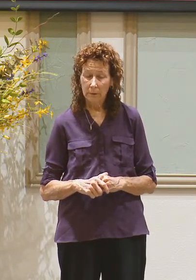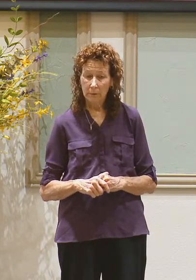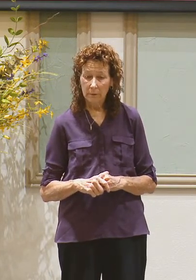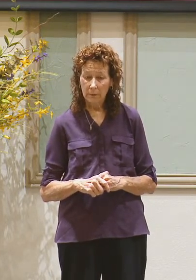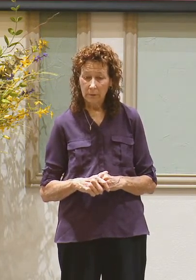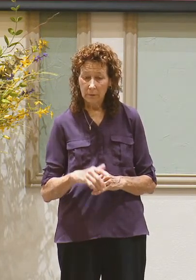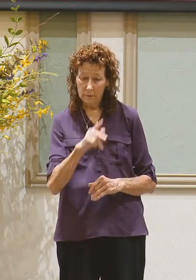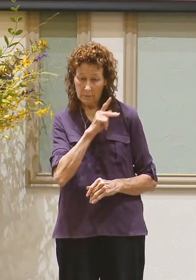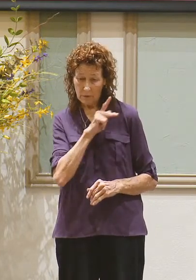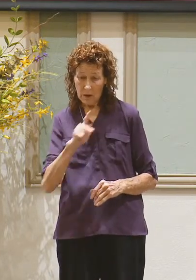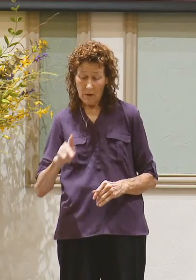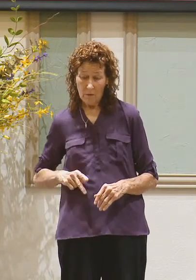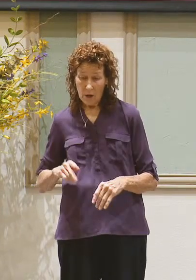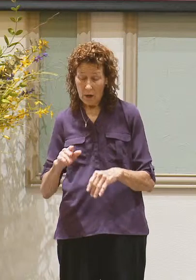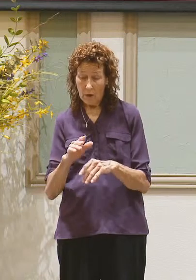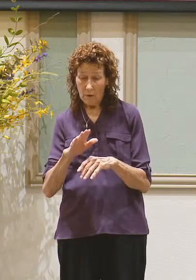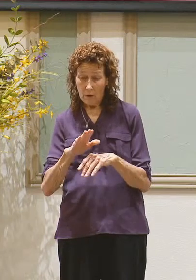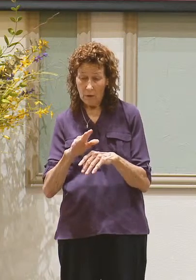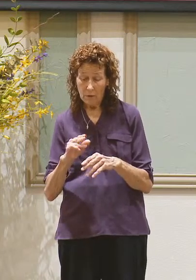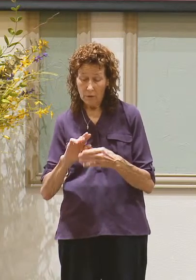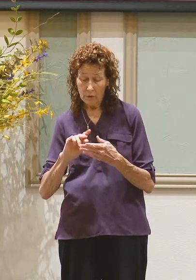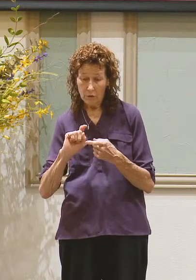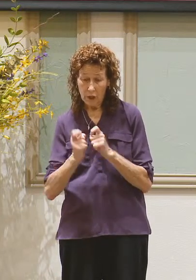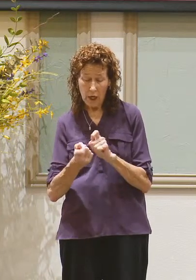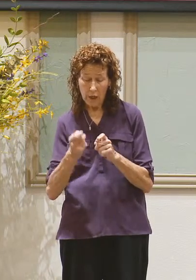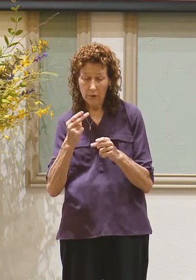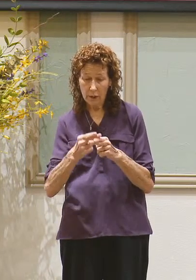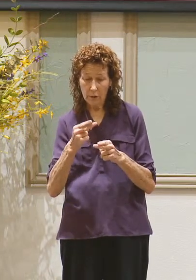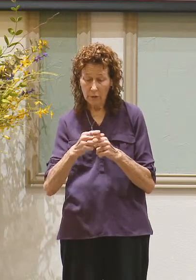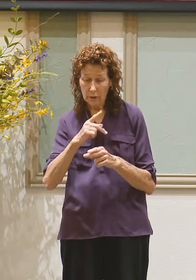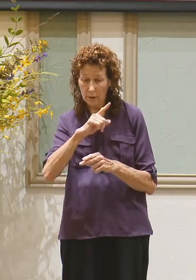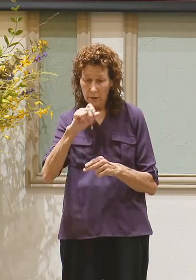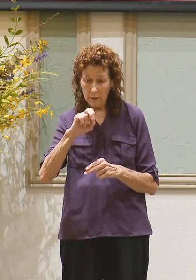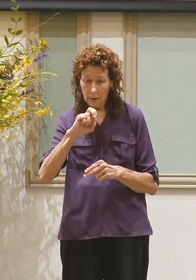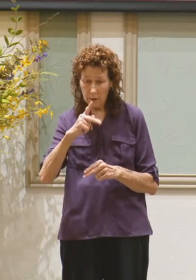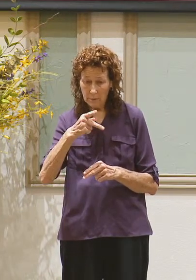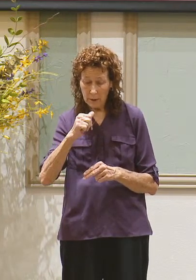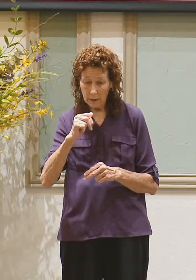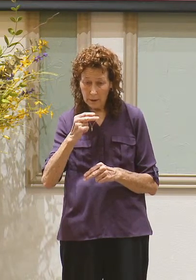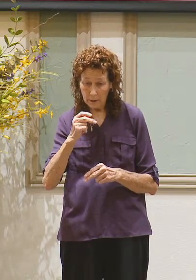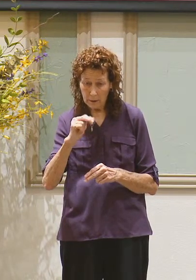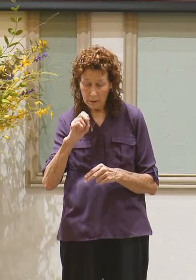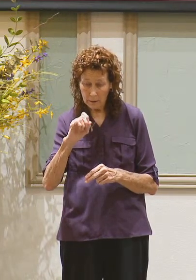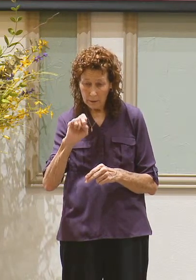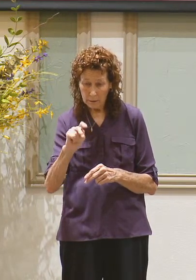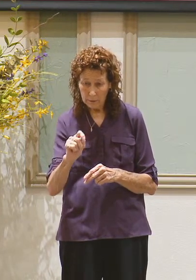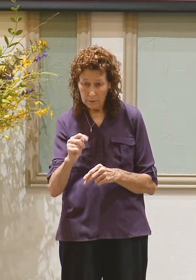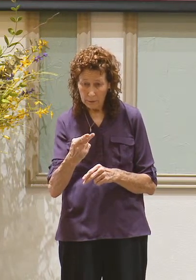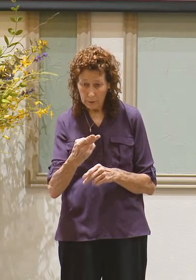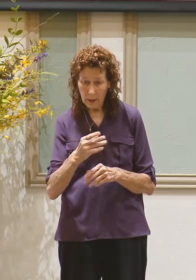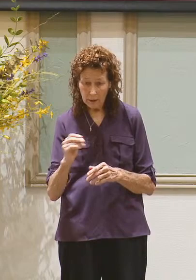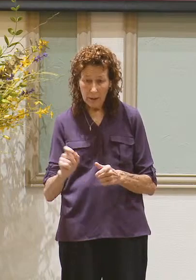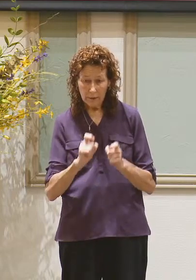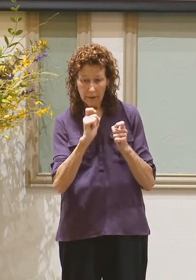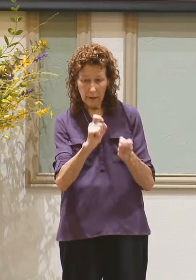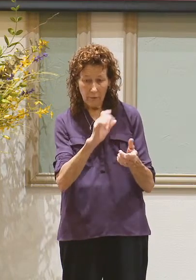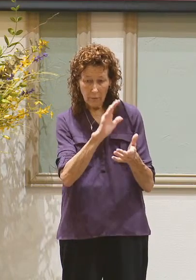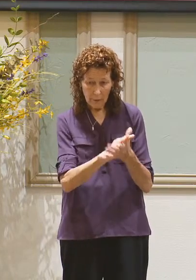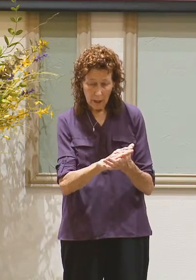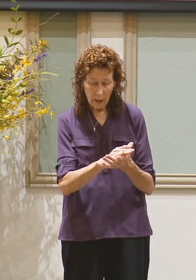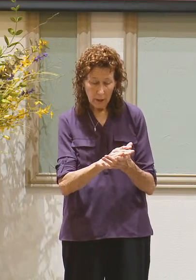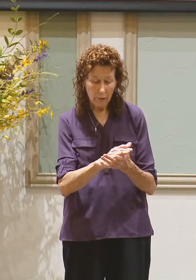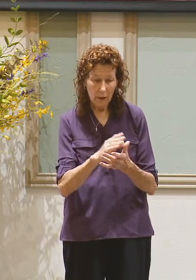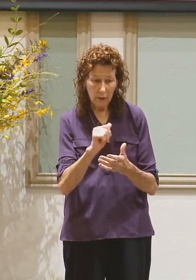And Pharaoh called Joseph's name Zaphenath-Paneah, and gave him in marriage Asenath, the daughter